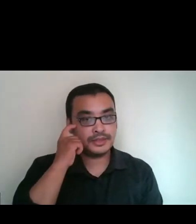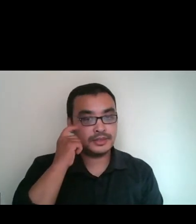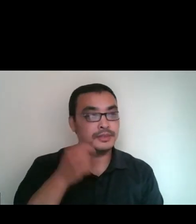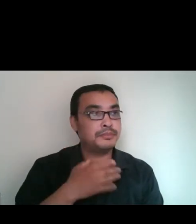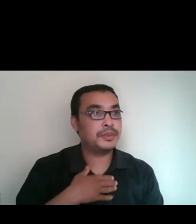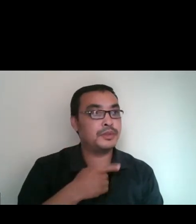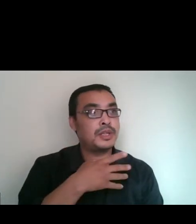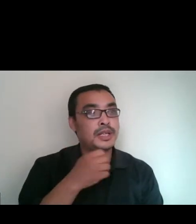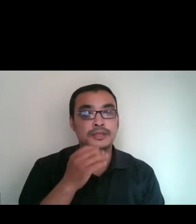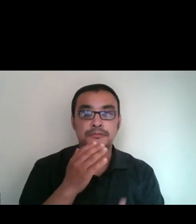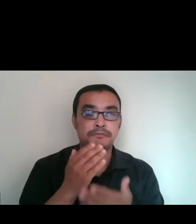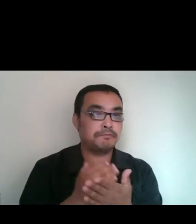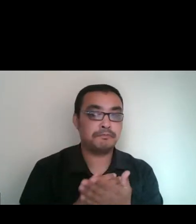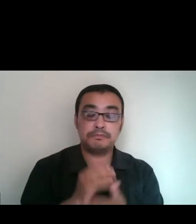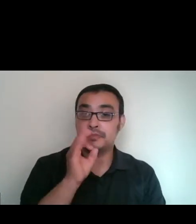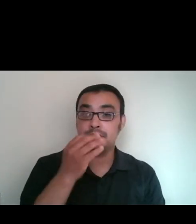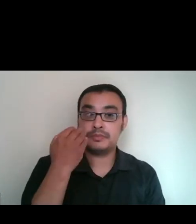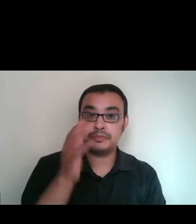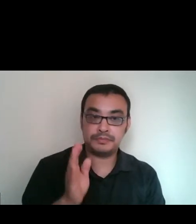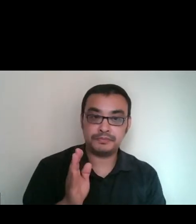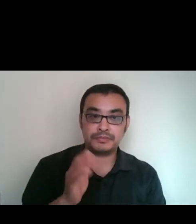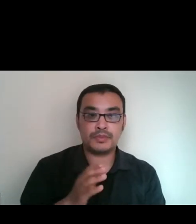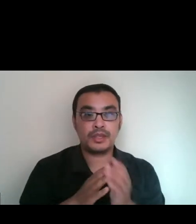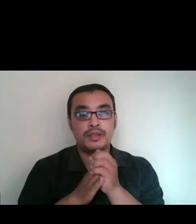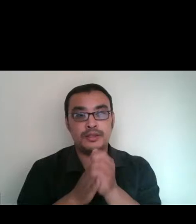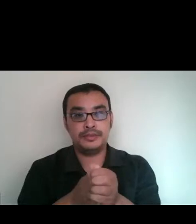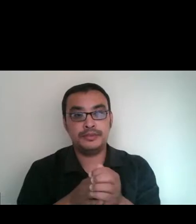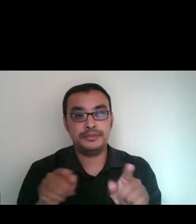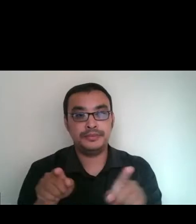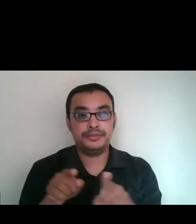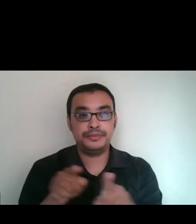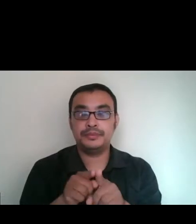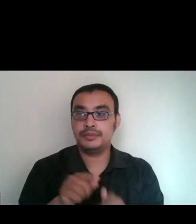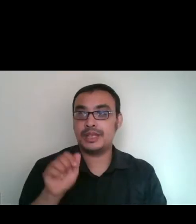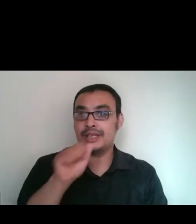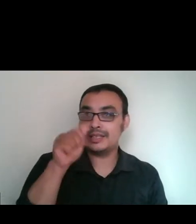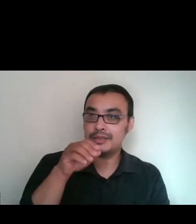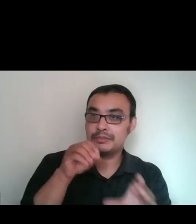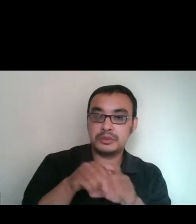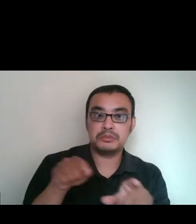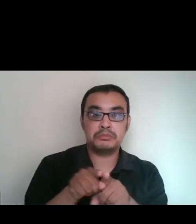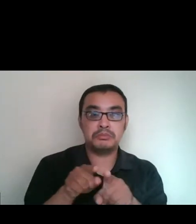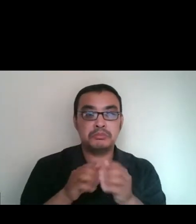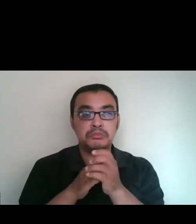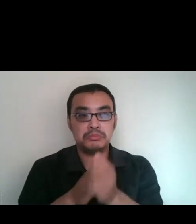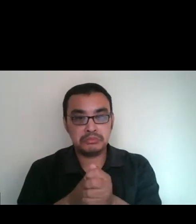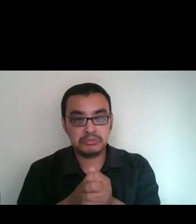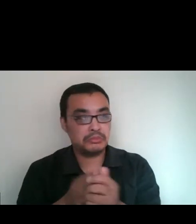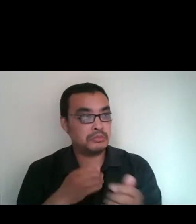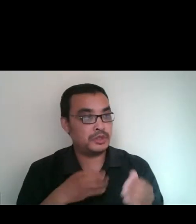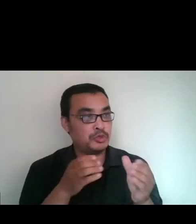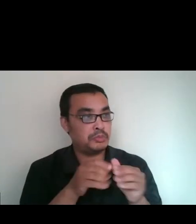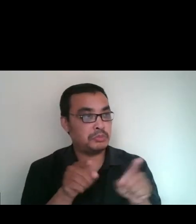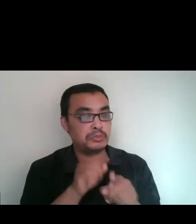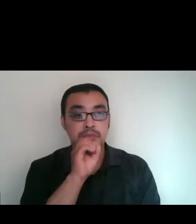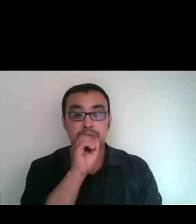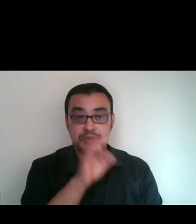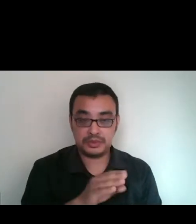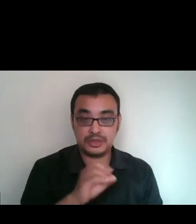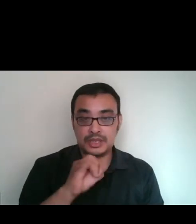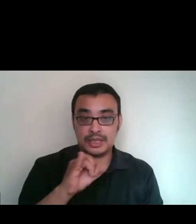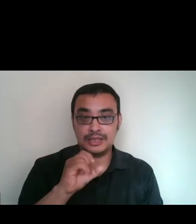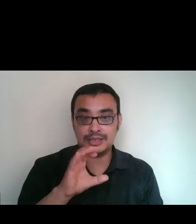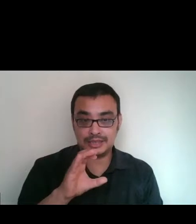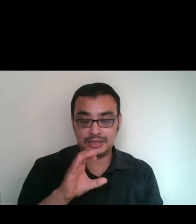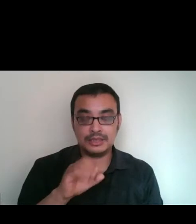And then this has happened because of the leadership of whole Asia. And that always I say in my team also that the ILC is